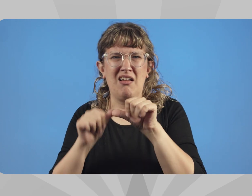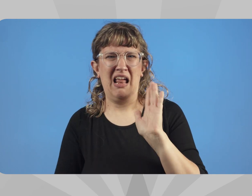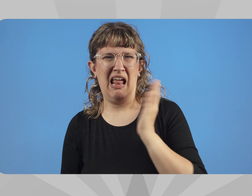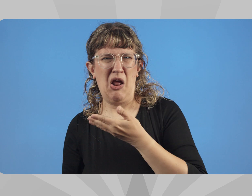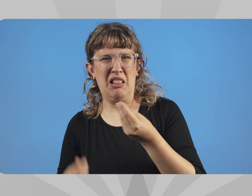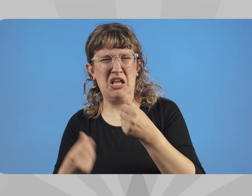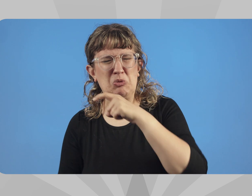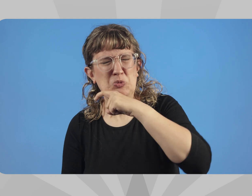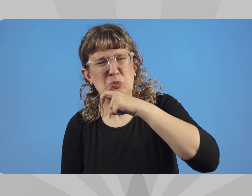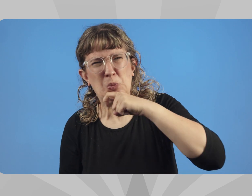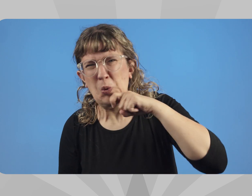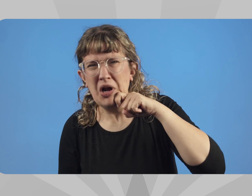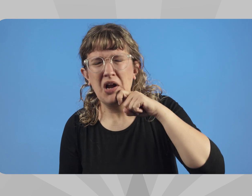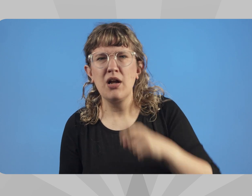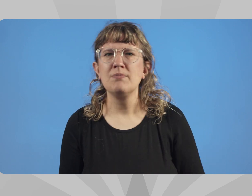drought.